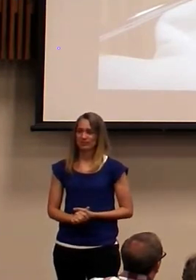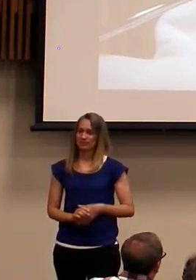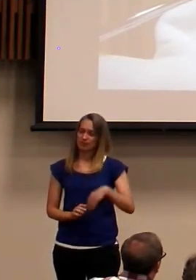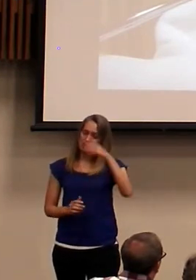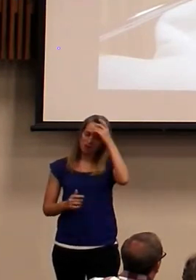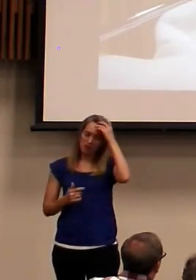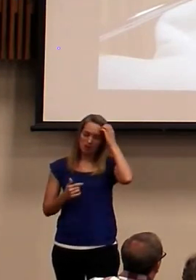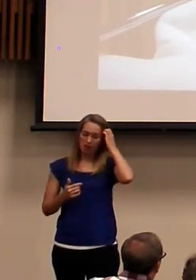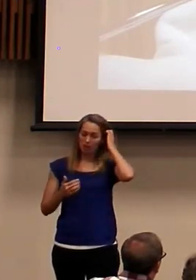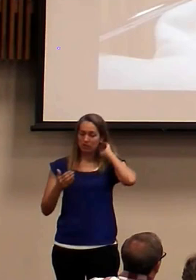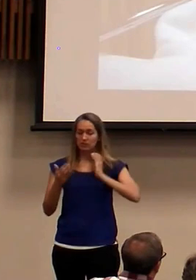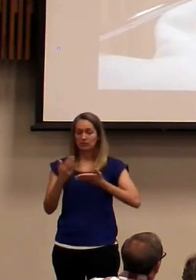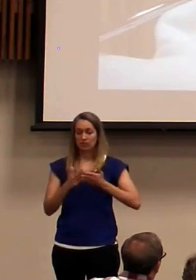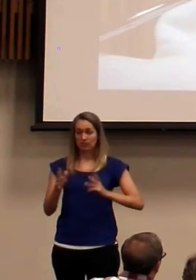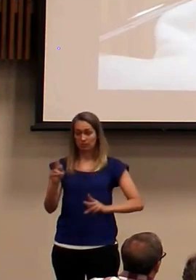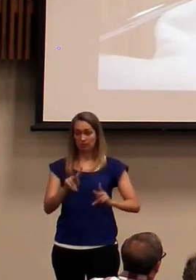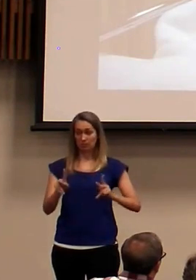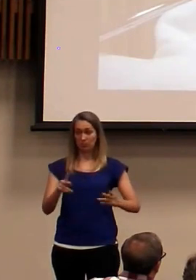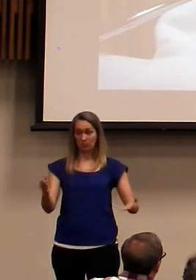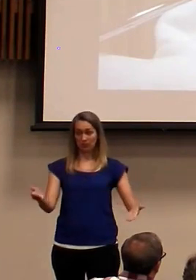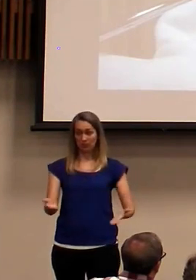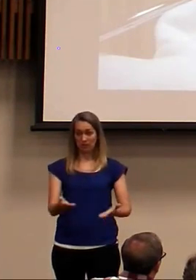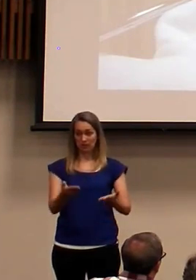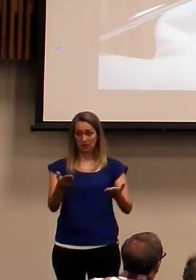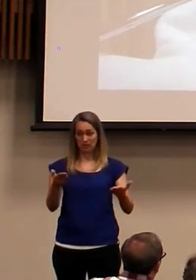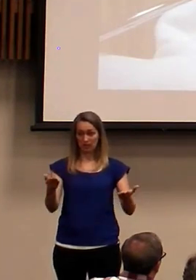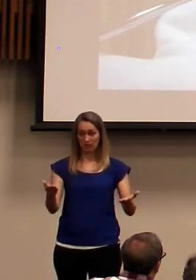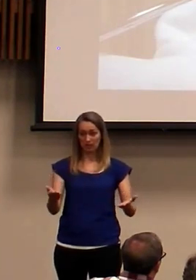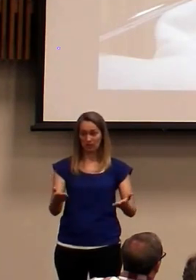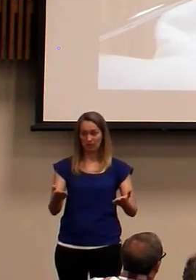I had some folks in here that were pulling on oars.